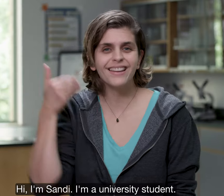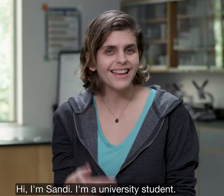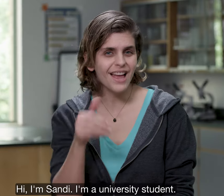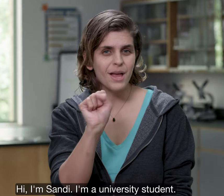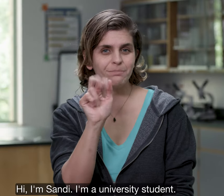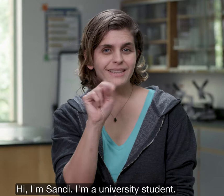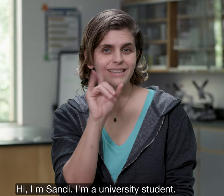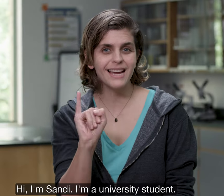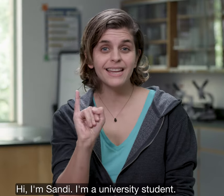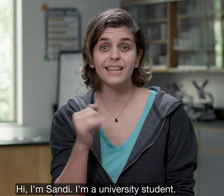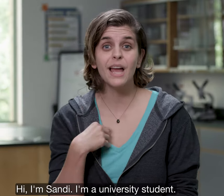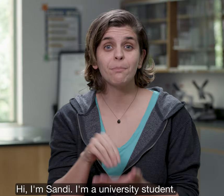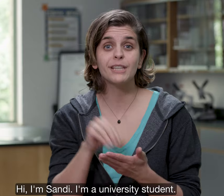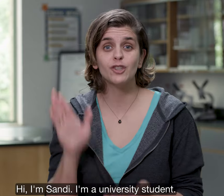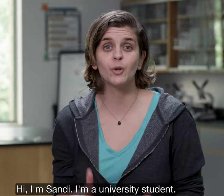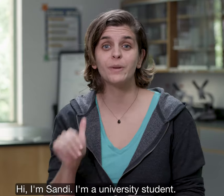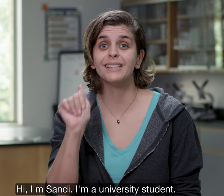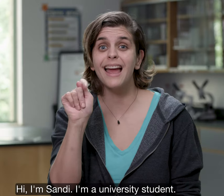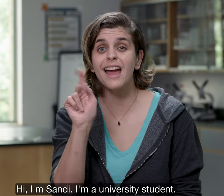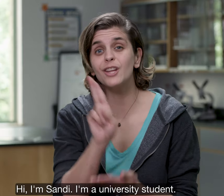Hi, I'm Sandy. I'm a university student.